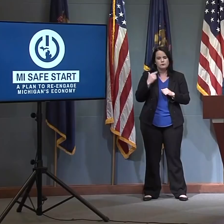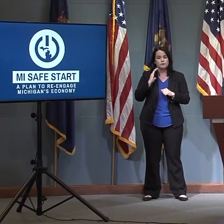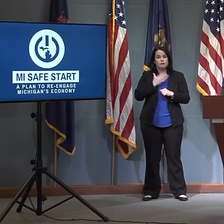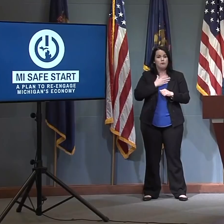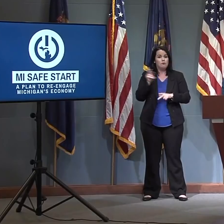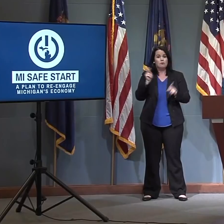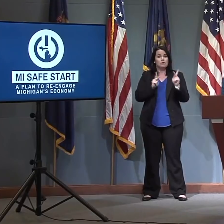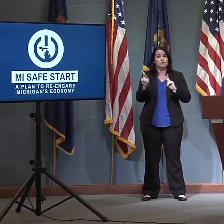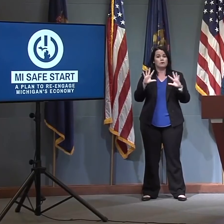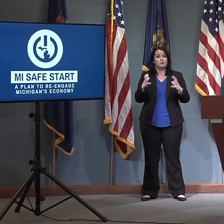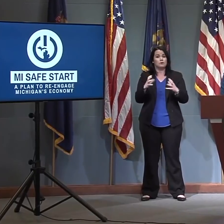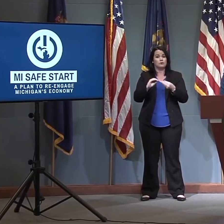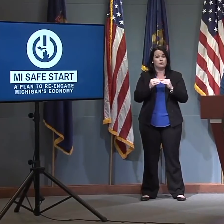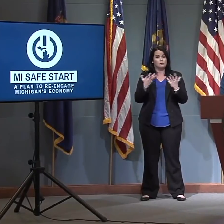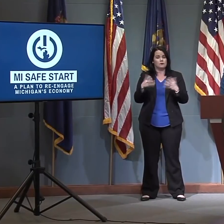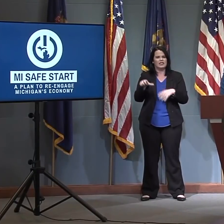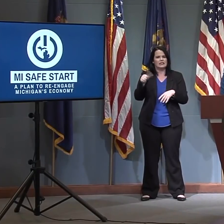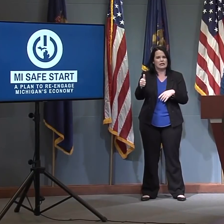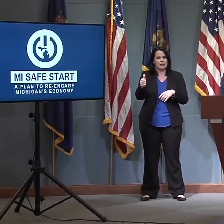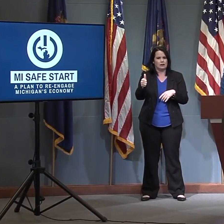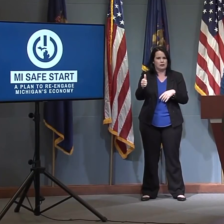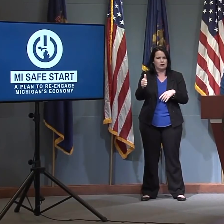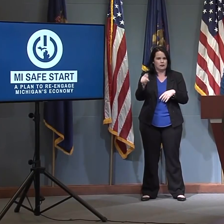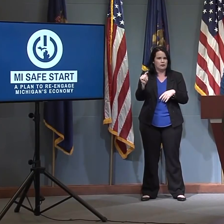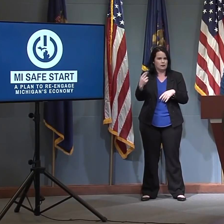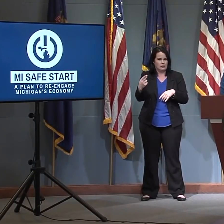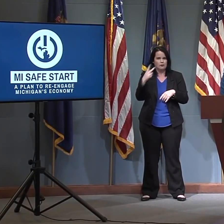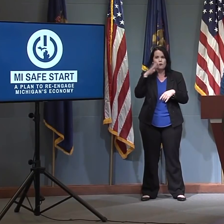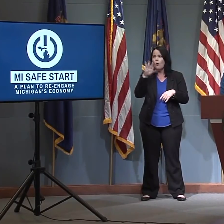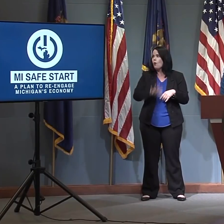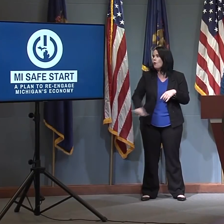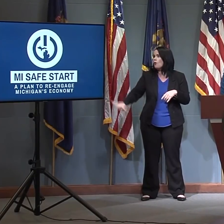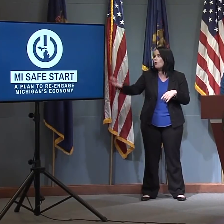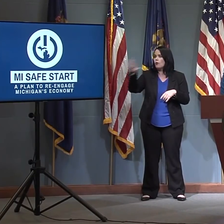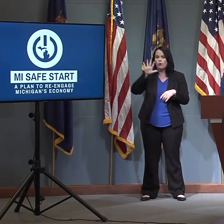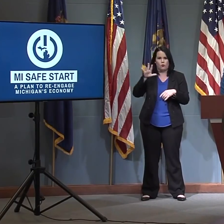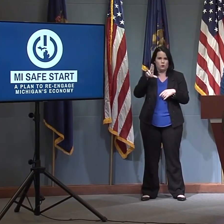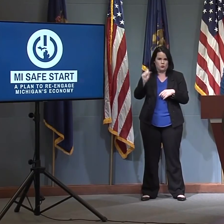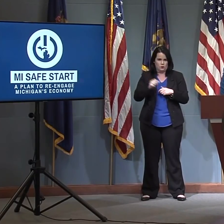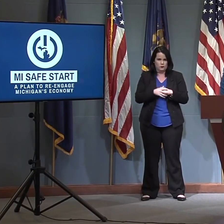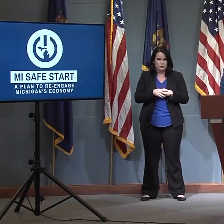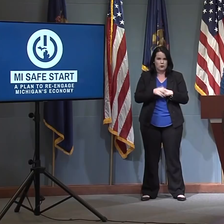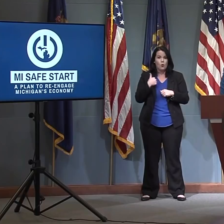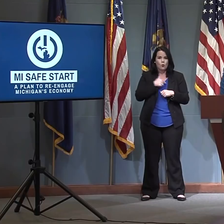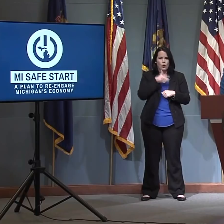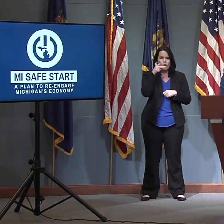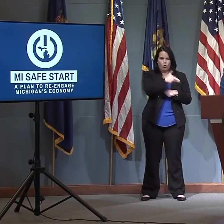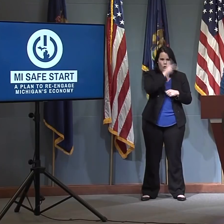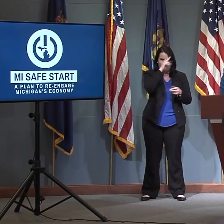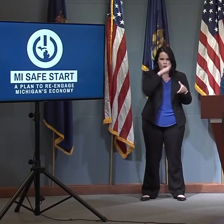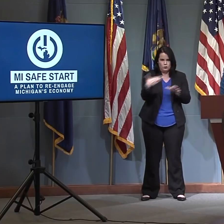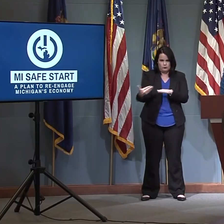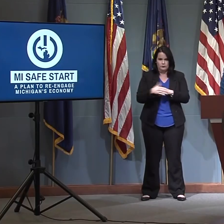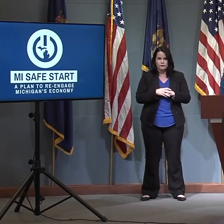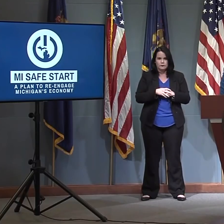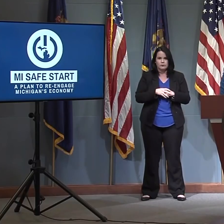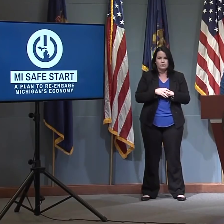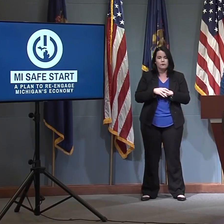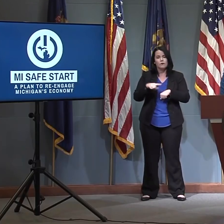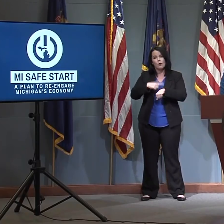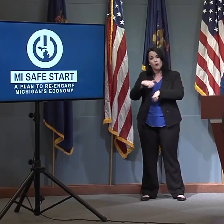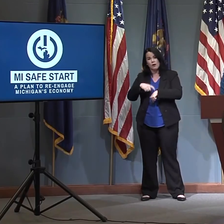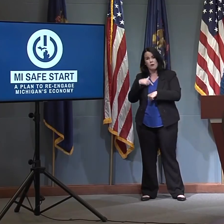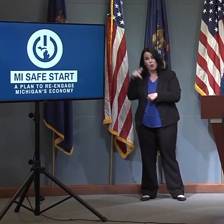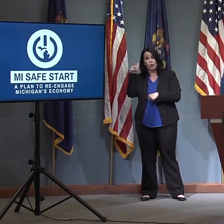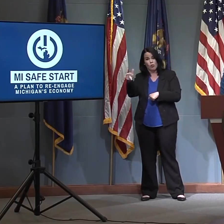country, and we still have the 3rd highest number of deaths. For a long time, we were the 3rd highest number of positive cases.